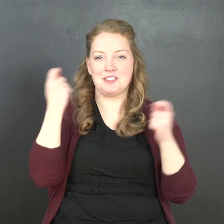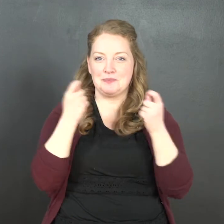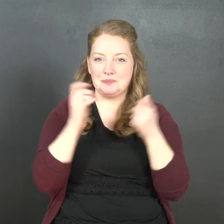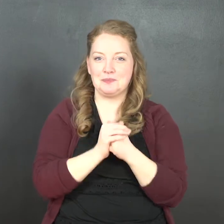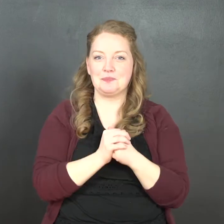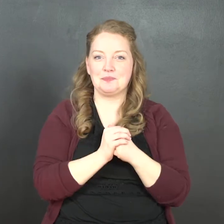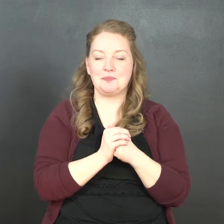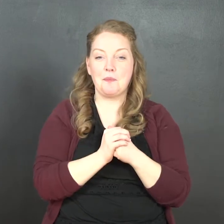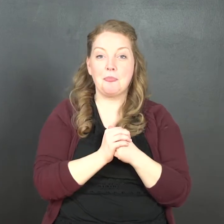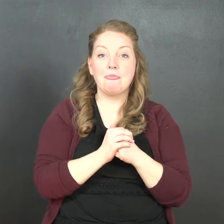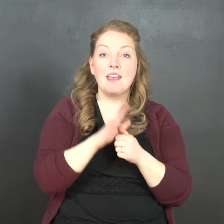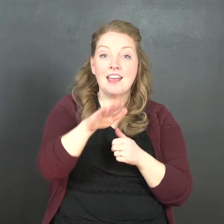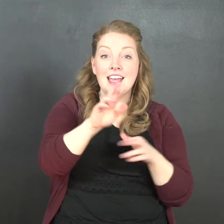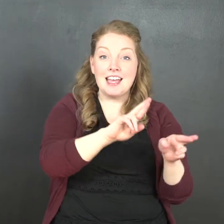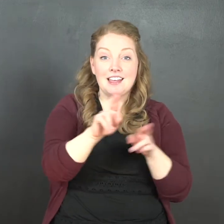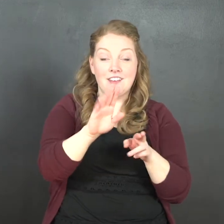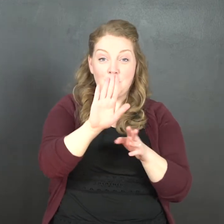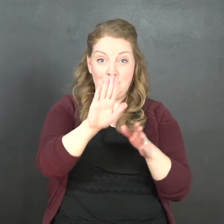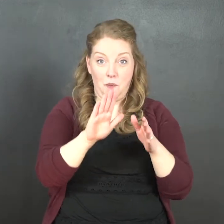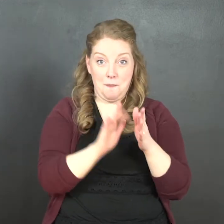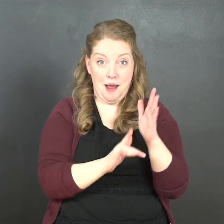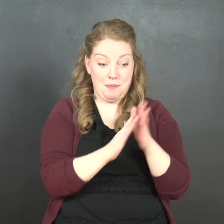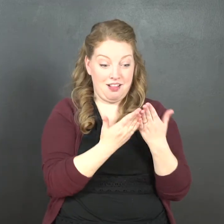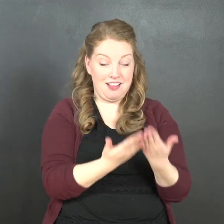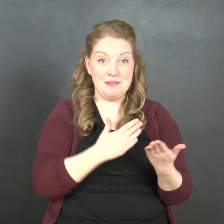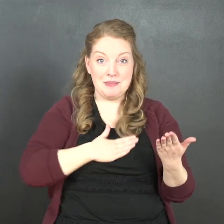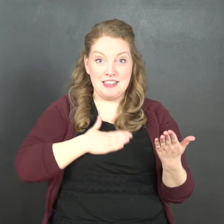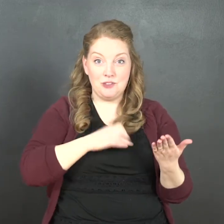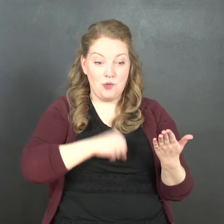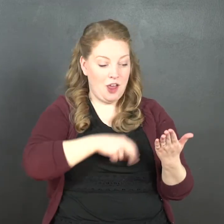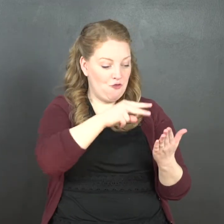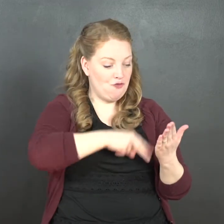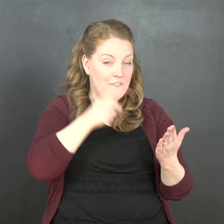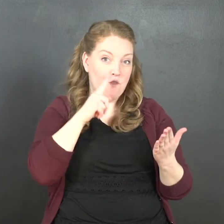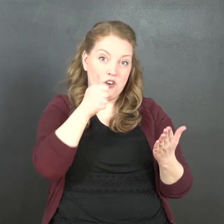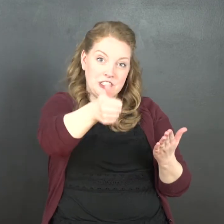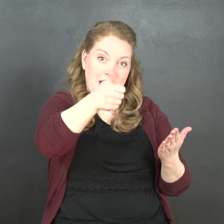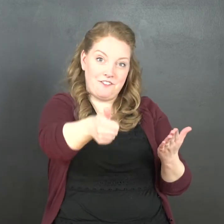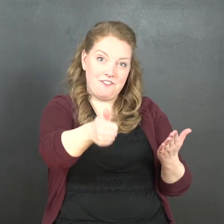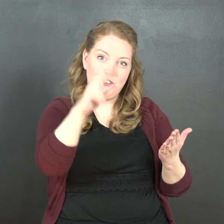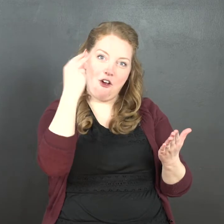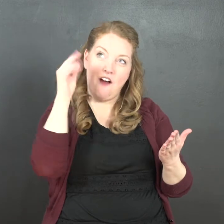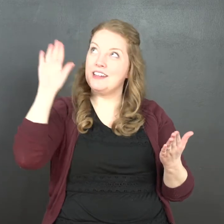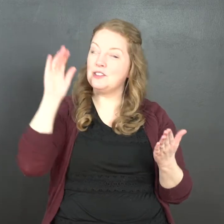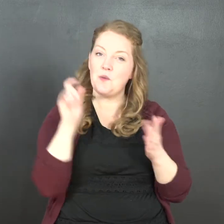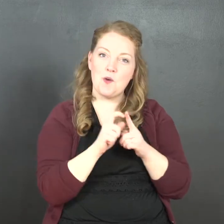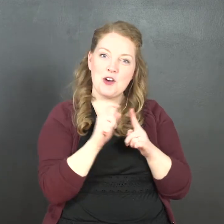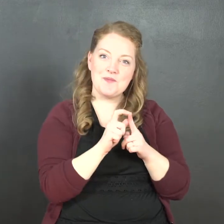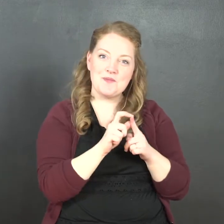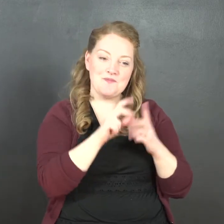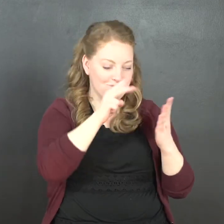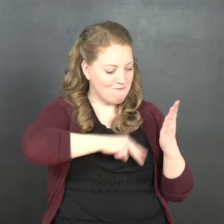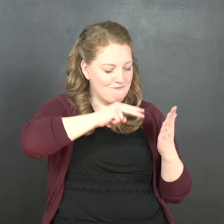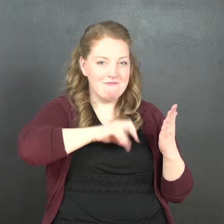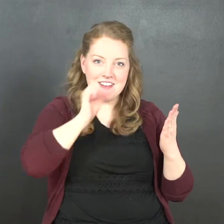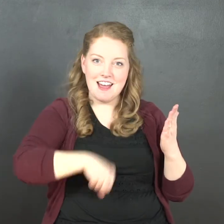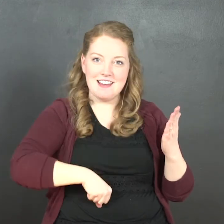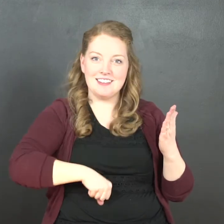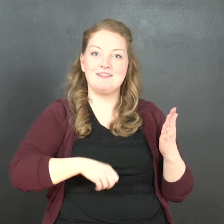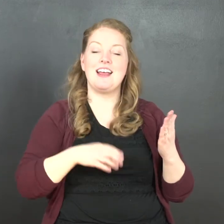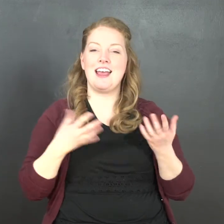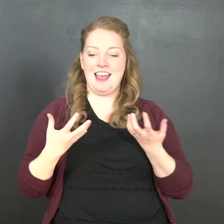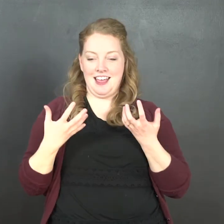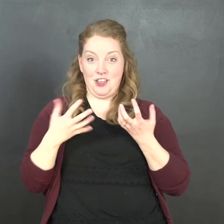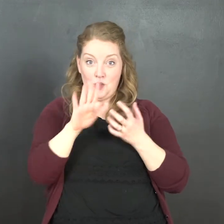ready so that as we get into the Scriptures today, you'll be able to follow along with us. And I hope you gather your family and let them enjoy